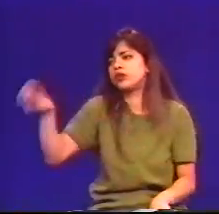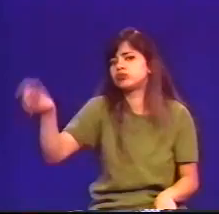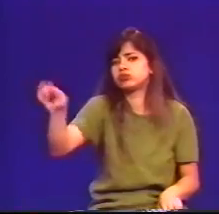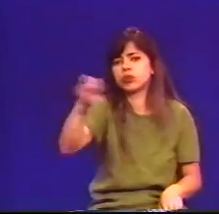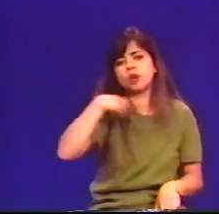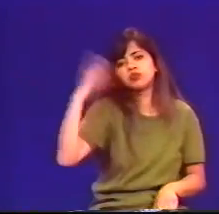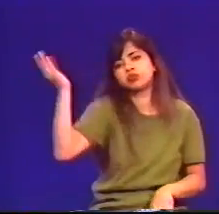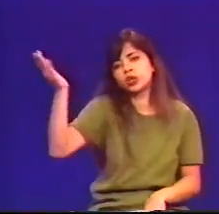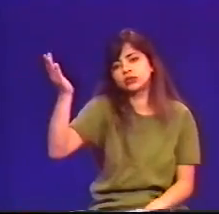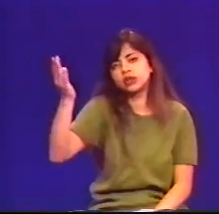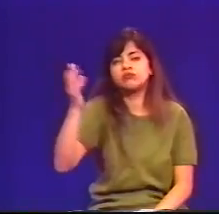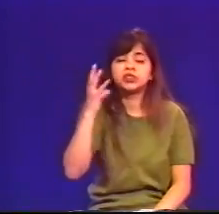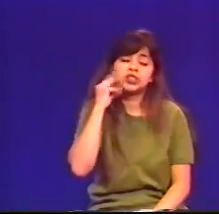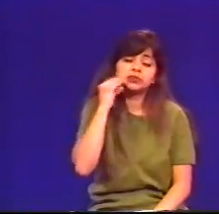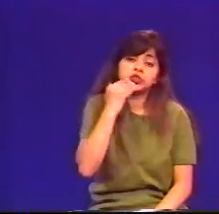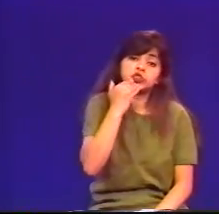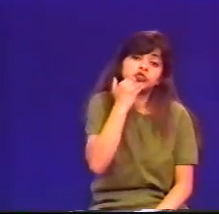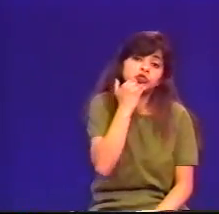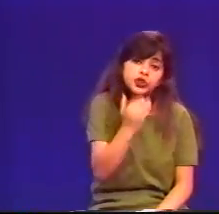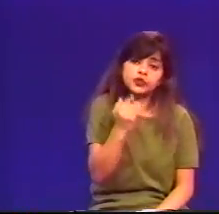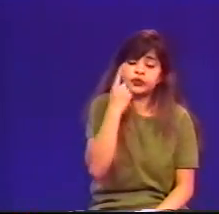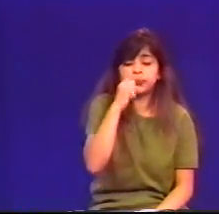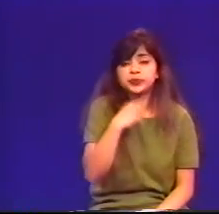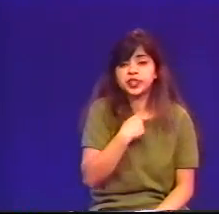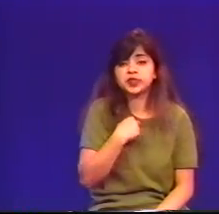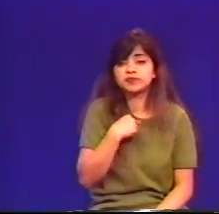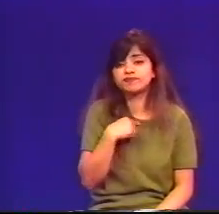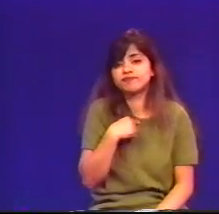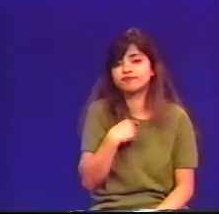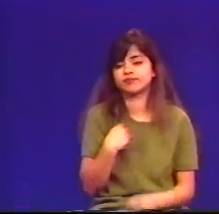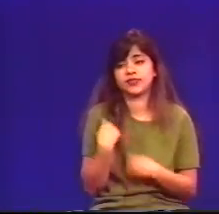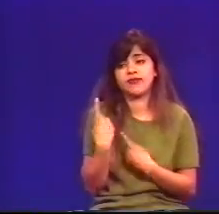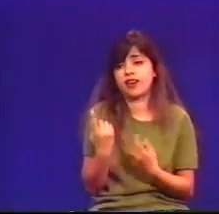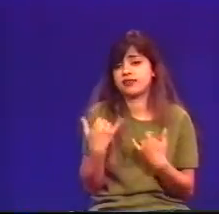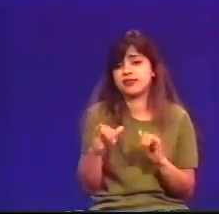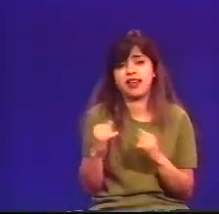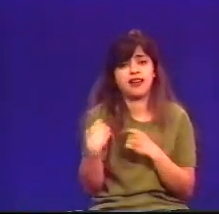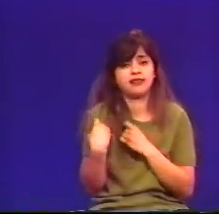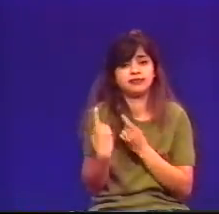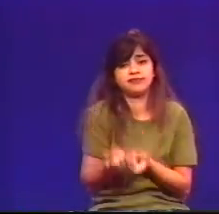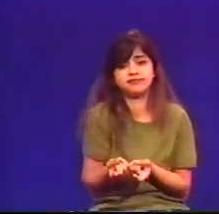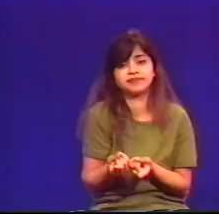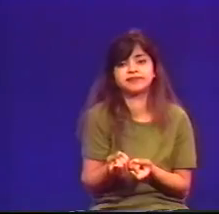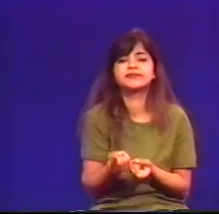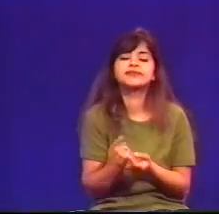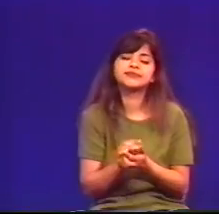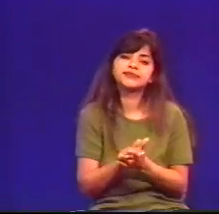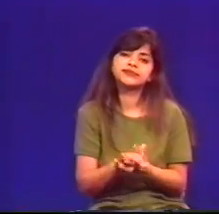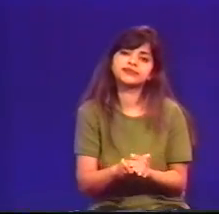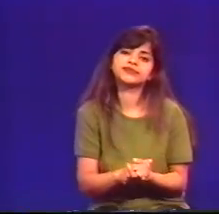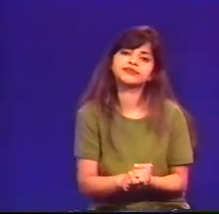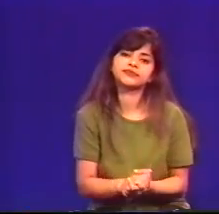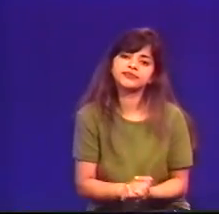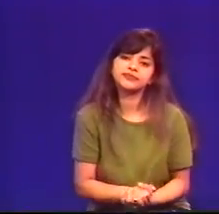and my experience as an exchange student here in Oregon. That's also been something that's been extremely gratifying for me.